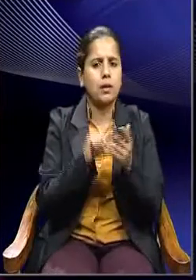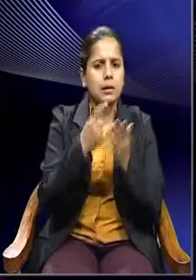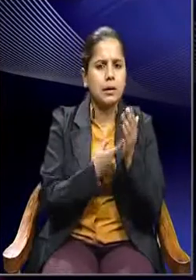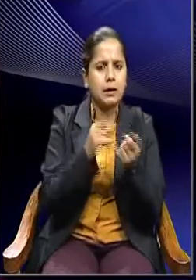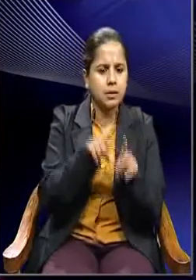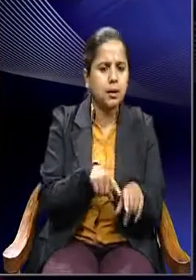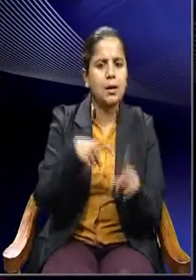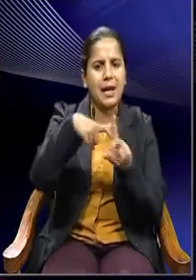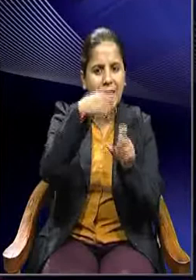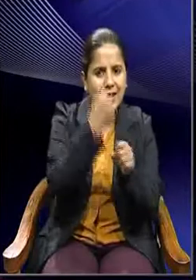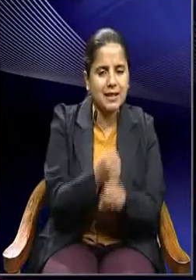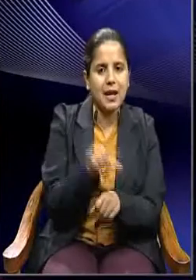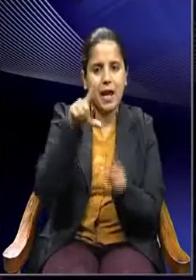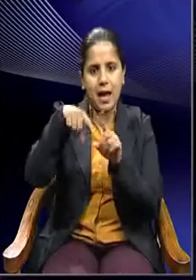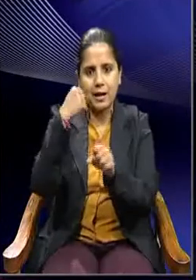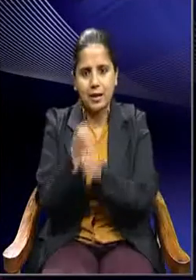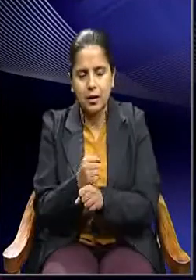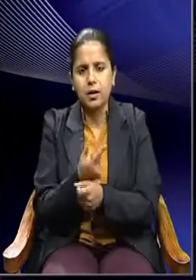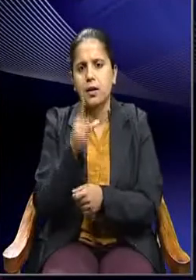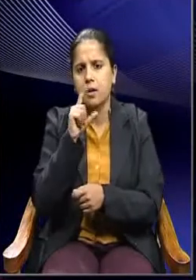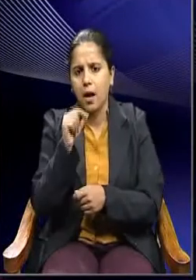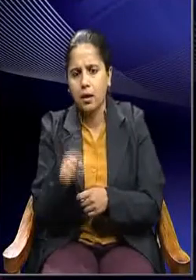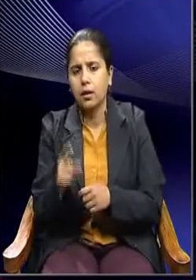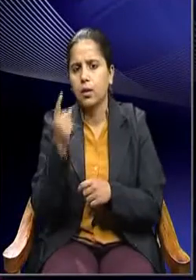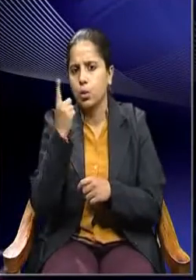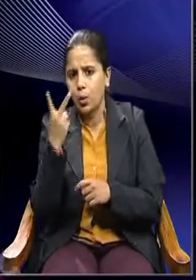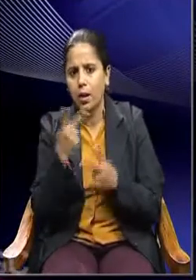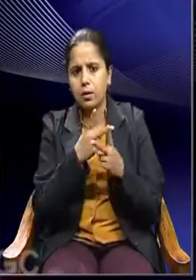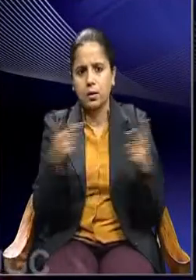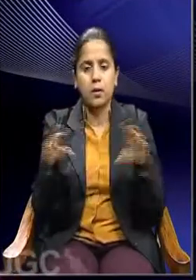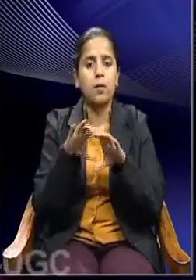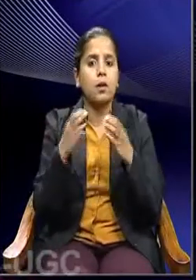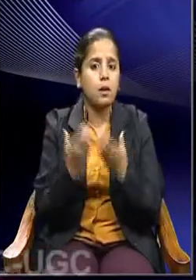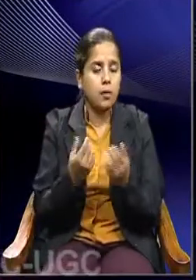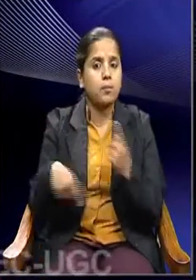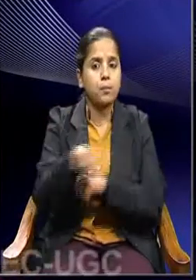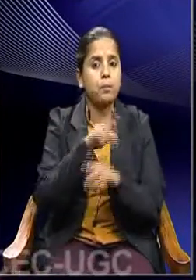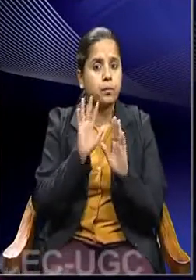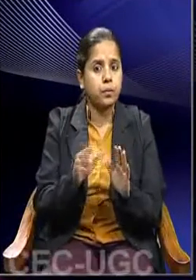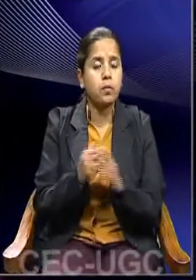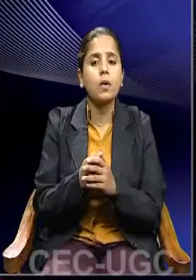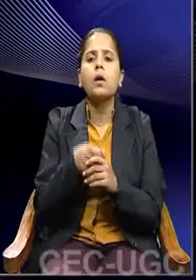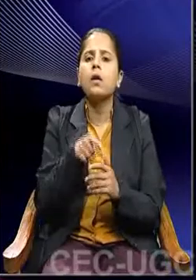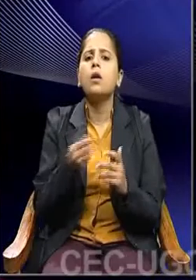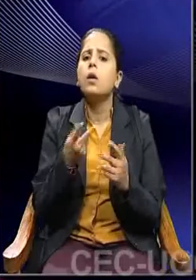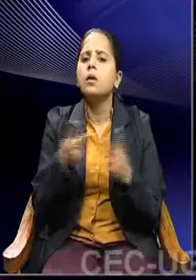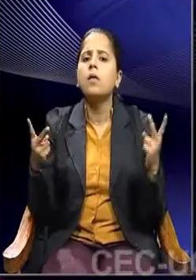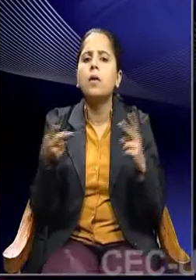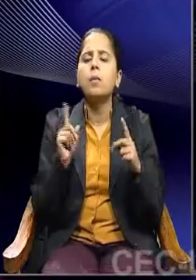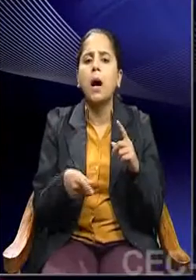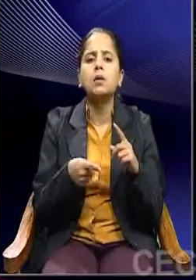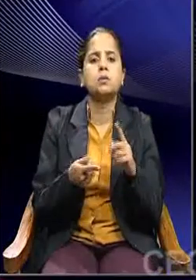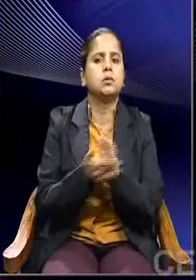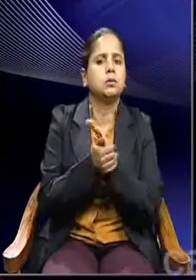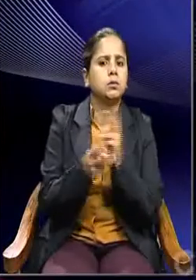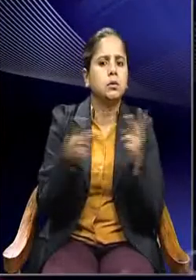kindergarten, primary, intermediate or secondary, including those providing technical, vocational or